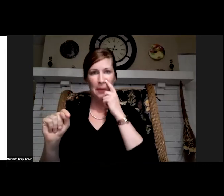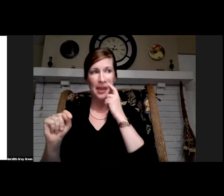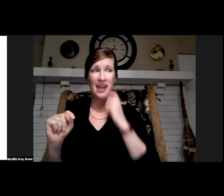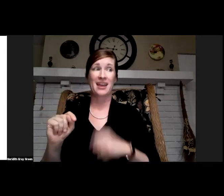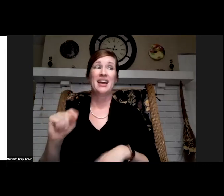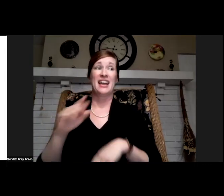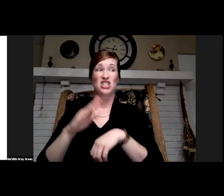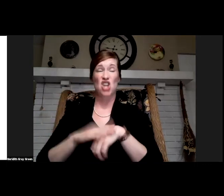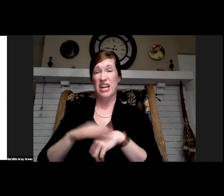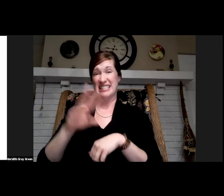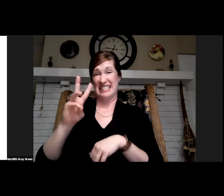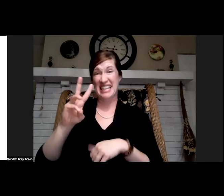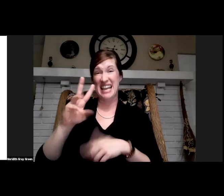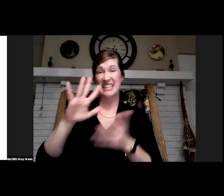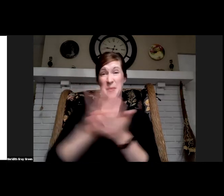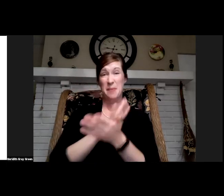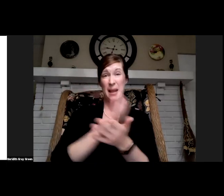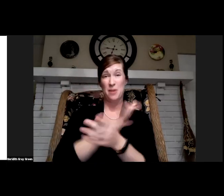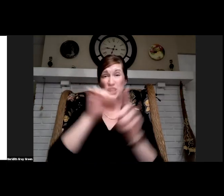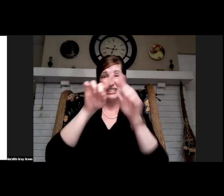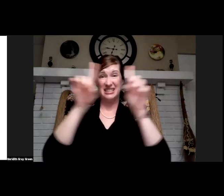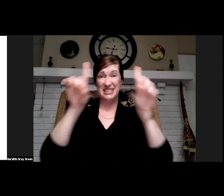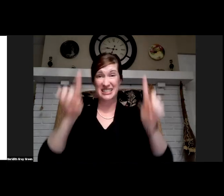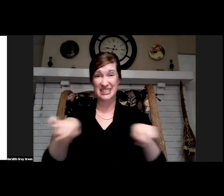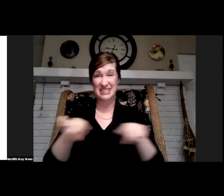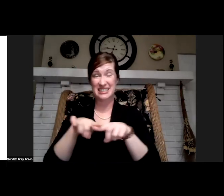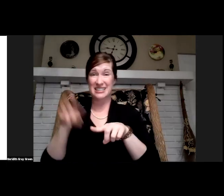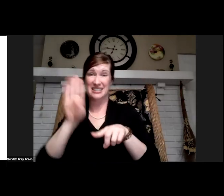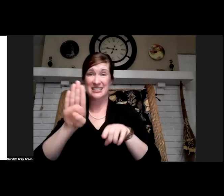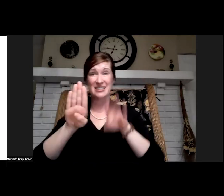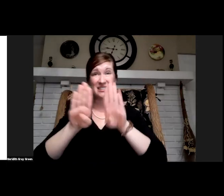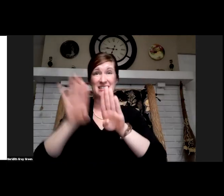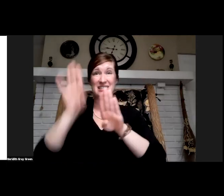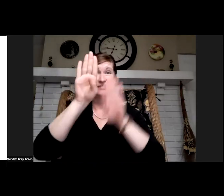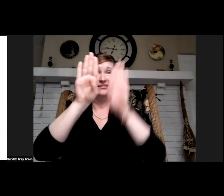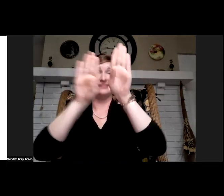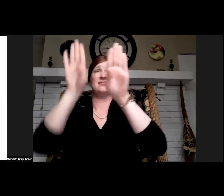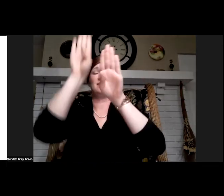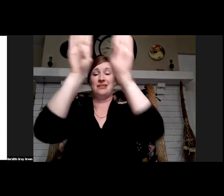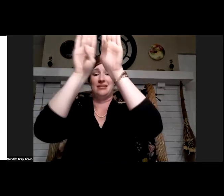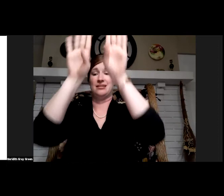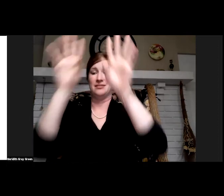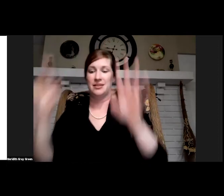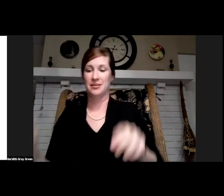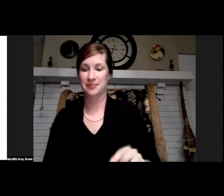And it's in pigment. And it's on 6 individual pieces of paper that are